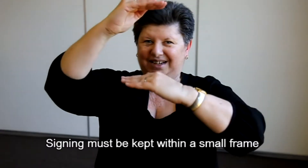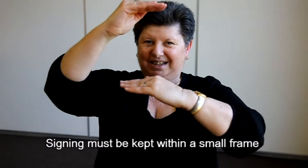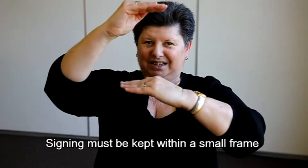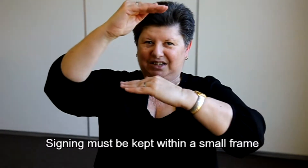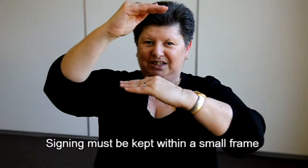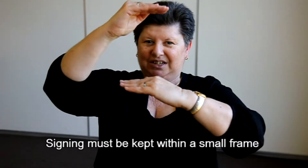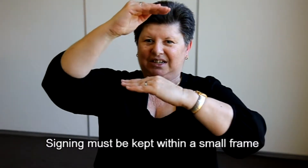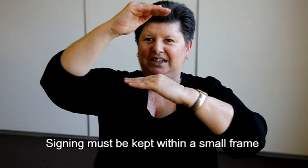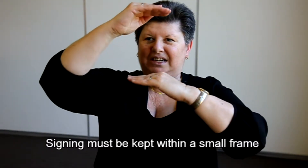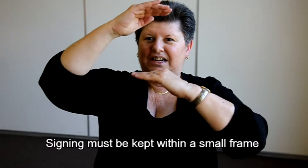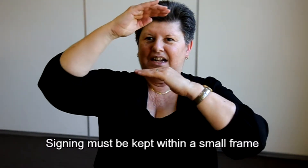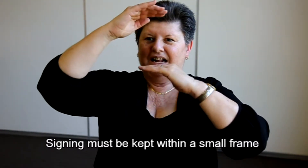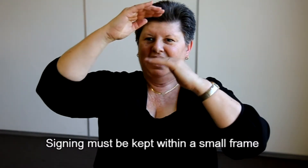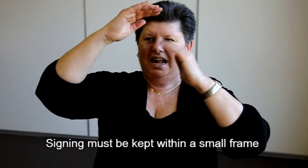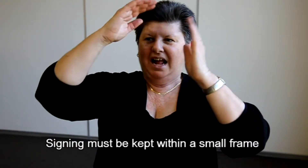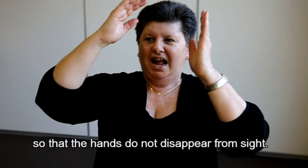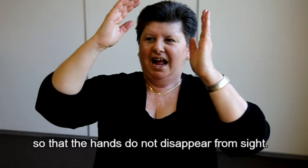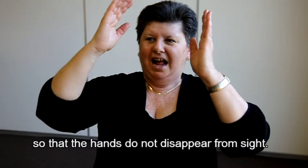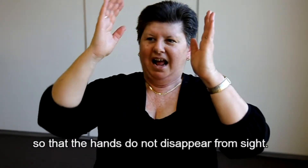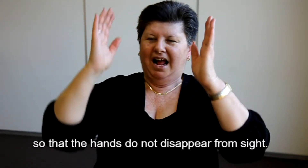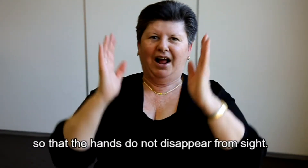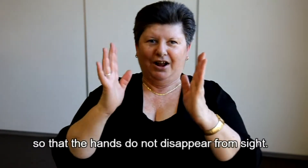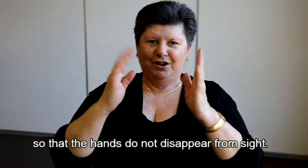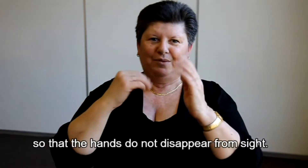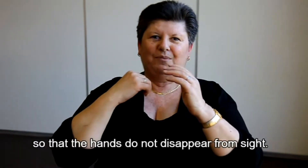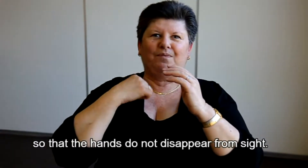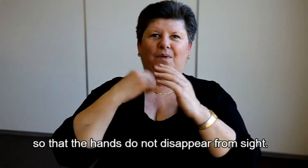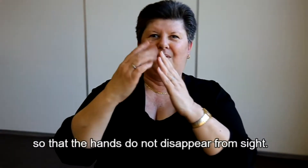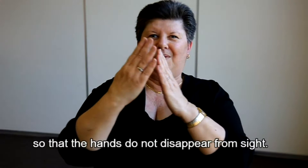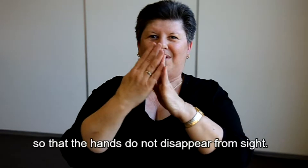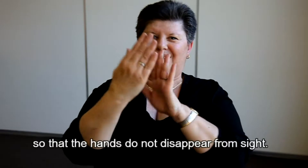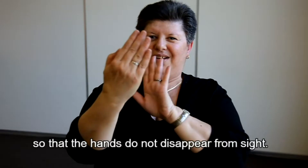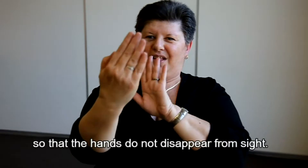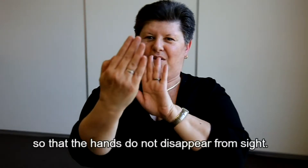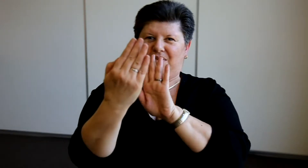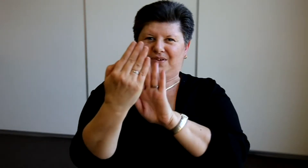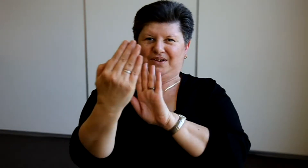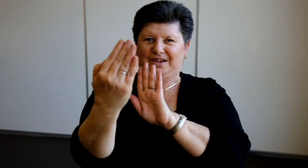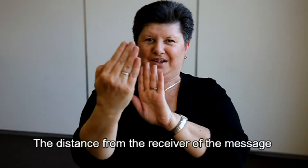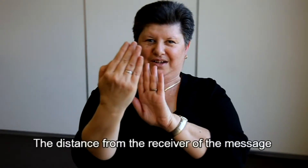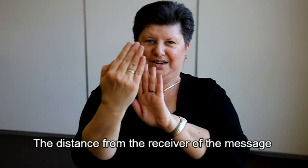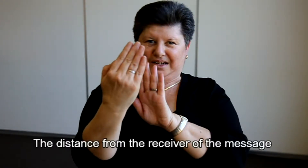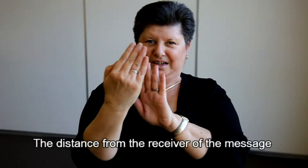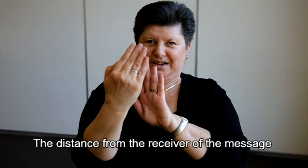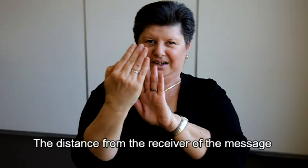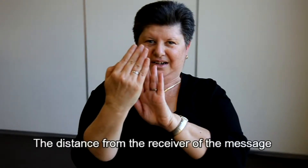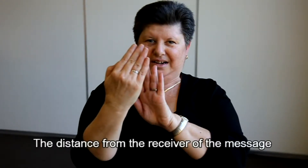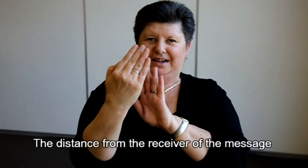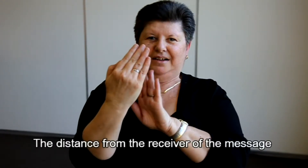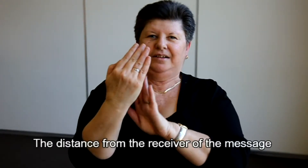Signing must be kept within a small frame so that the hands do not disappear from sight. The distance from the receiver of the message